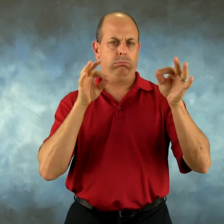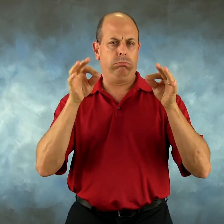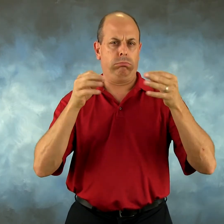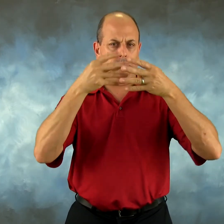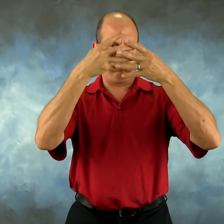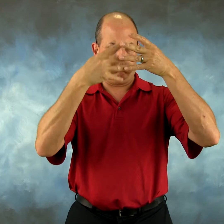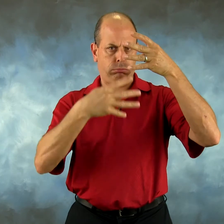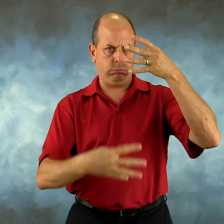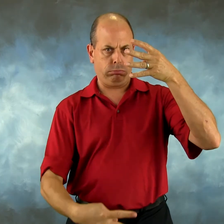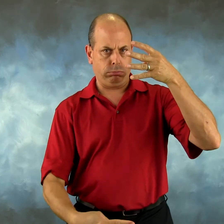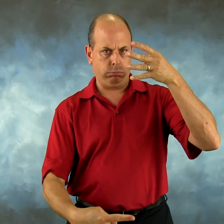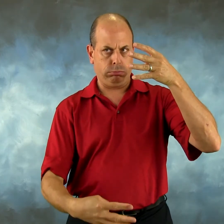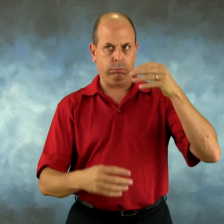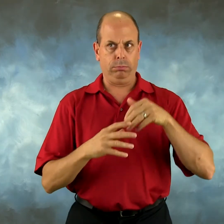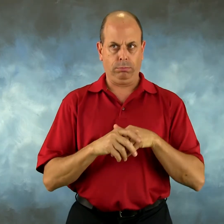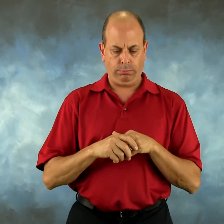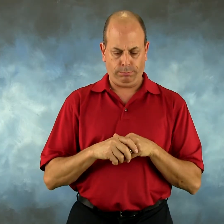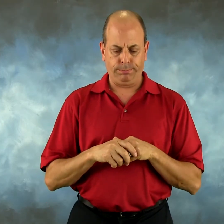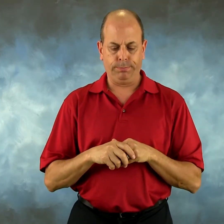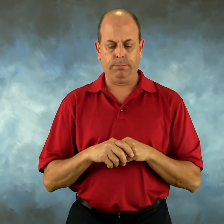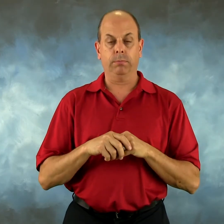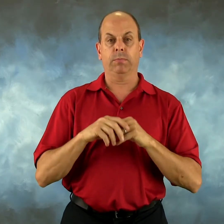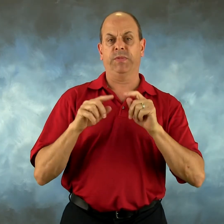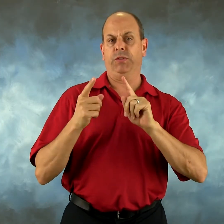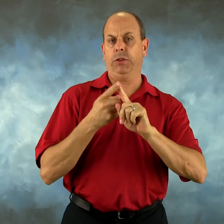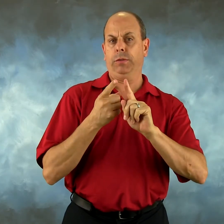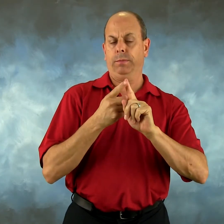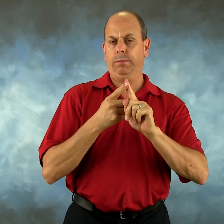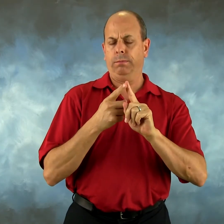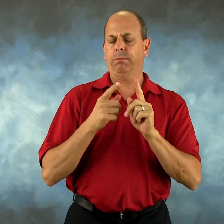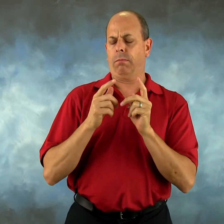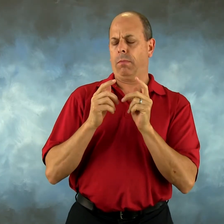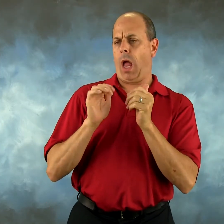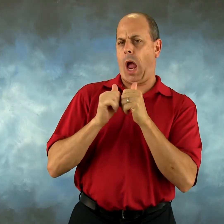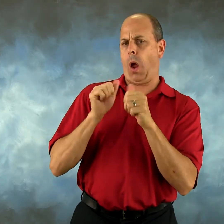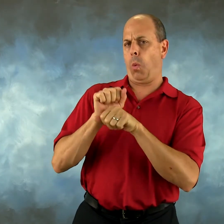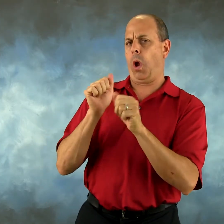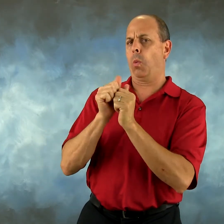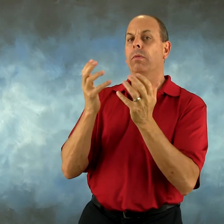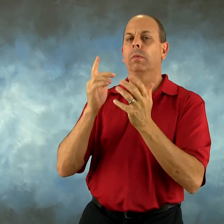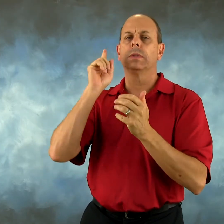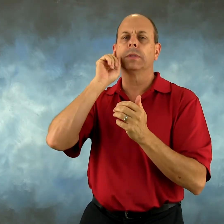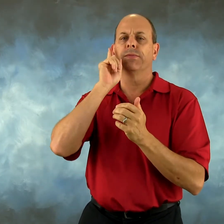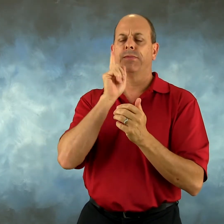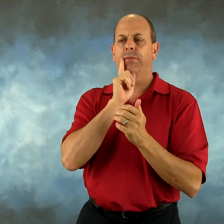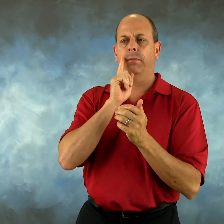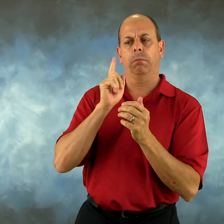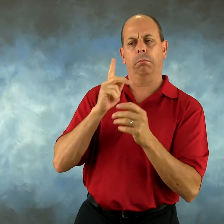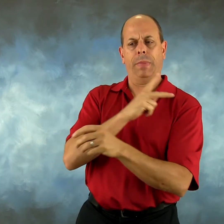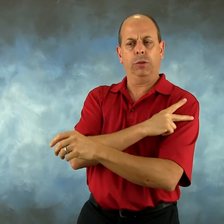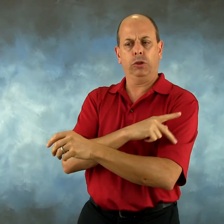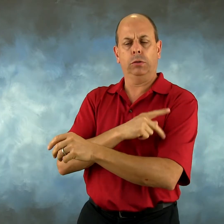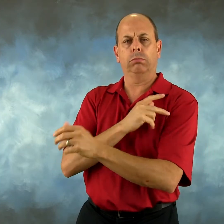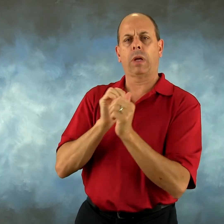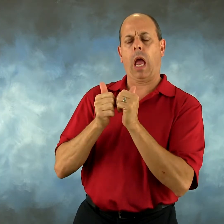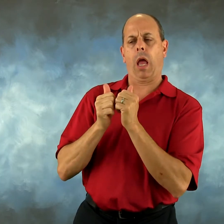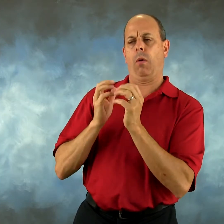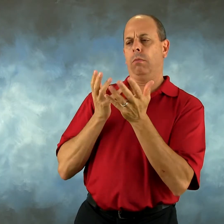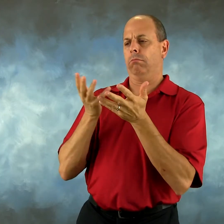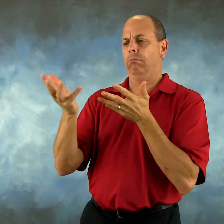to the hospital. I'll have several different tips for you to use also. I'm first going to focus on how to